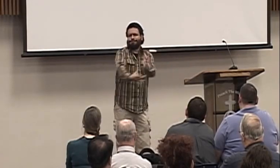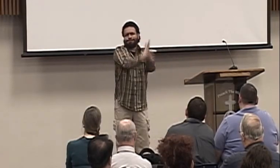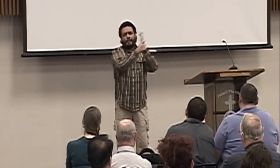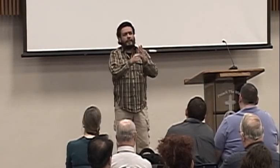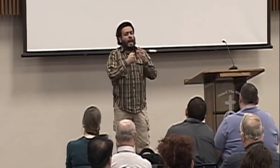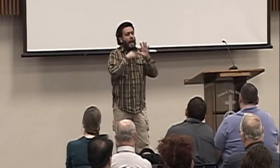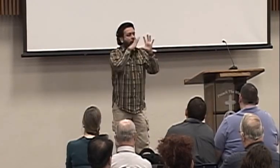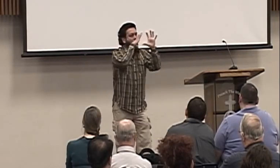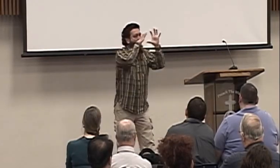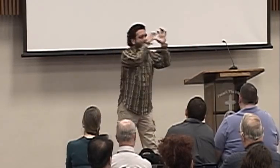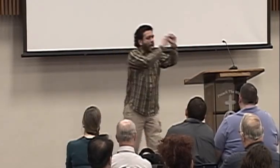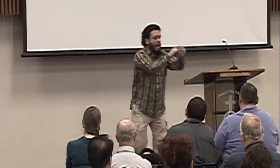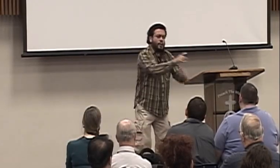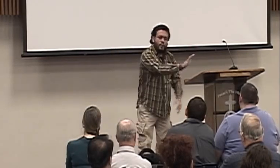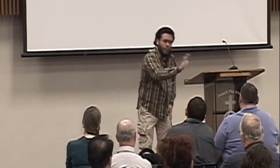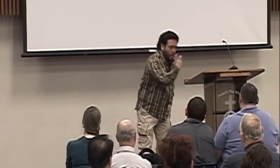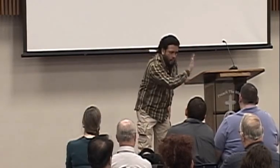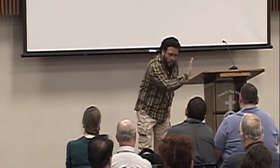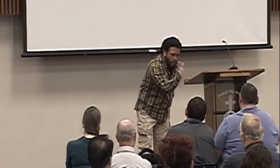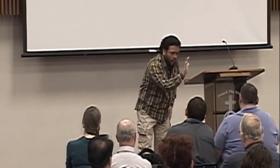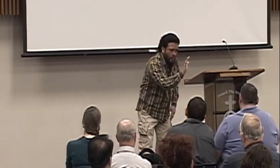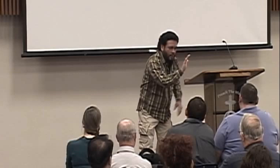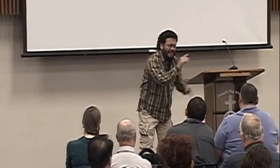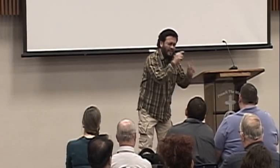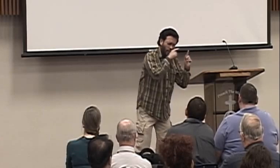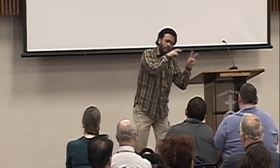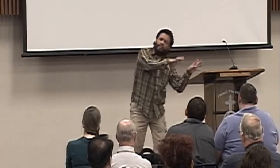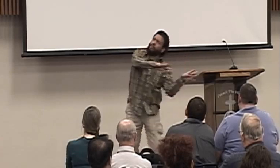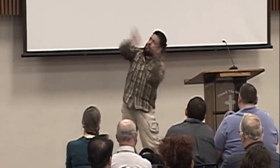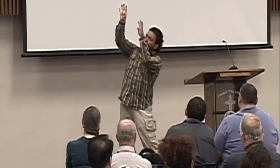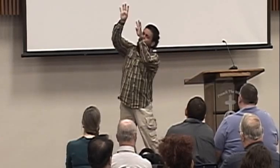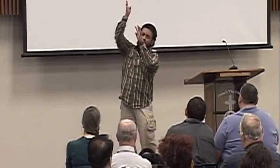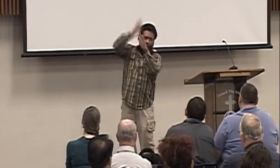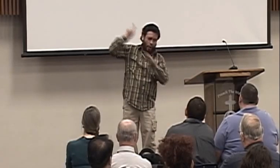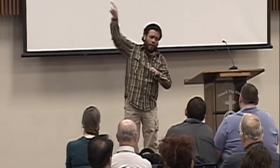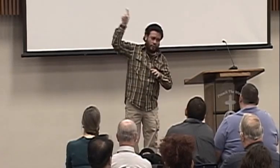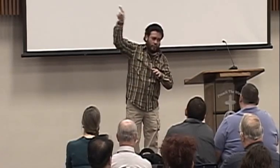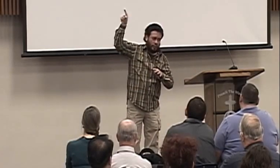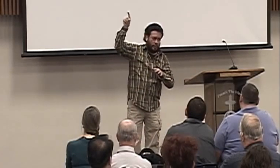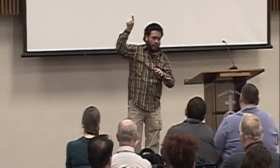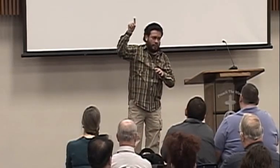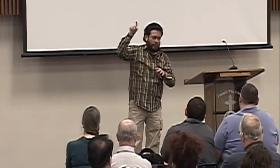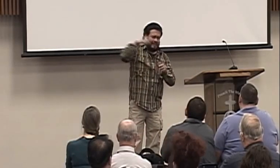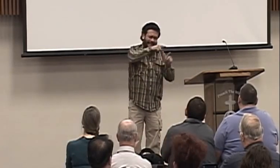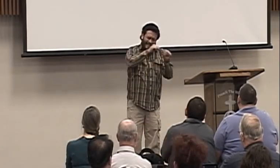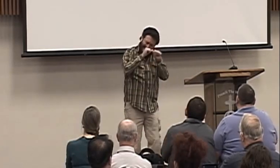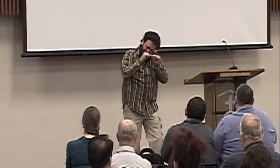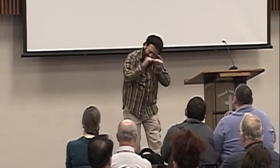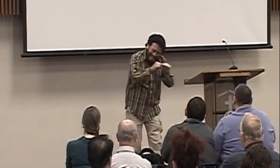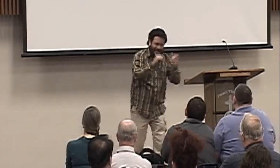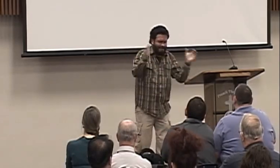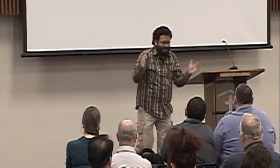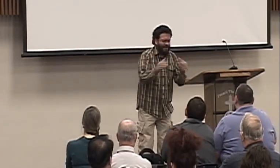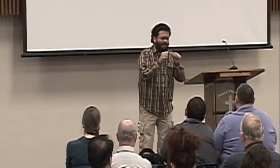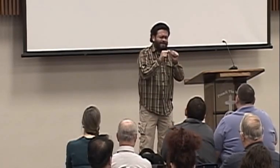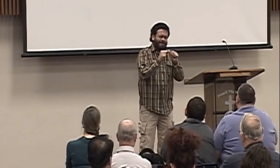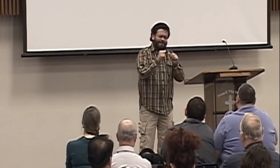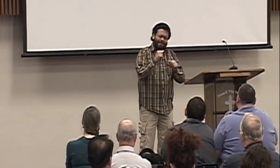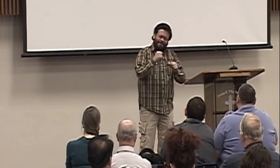and that he's really skilled and I'm really enamored by him. But you need to focus on God. And you continue and just